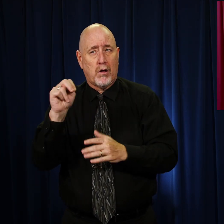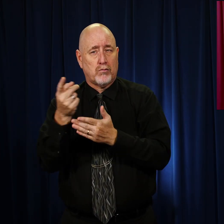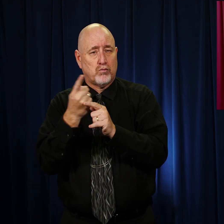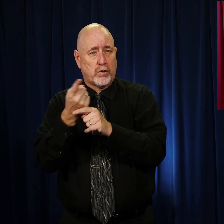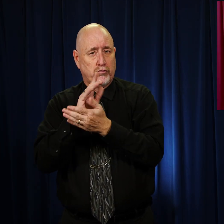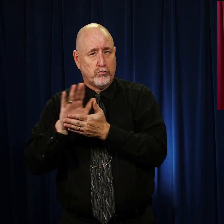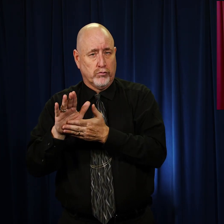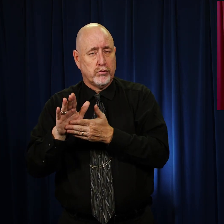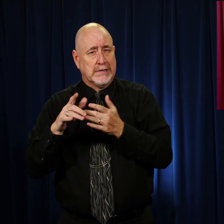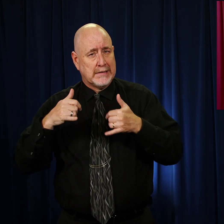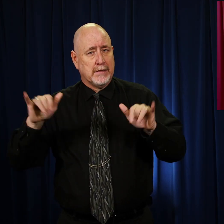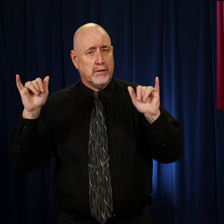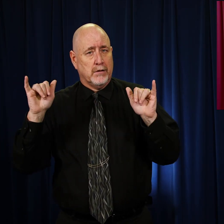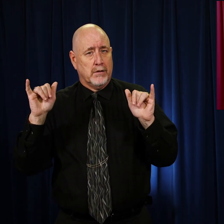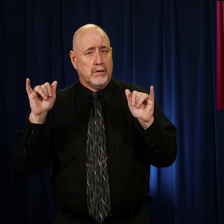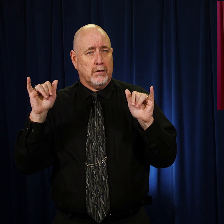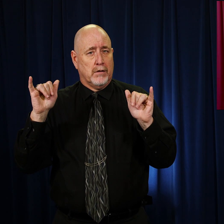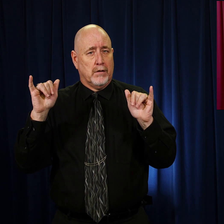still